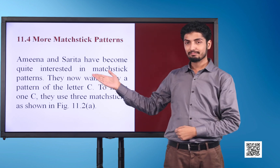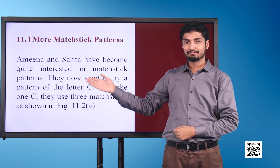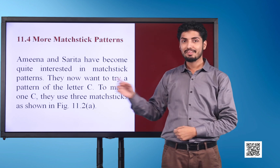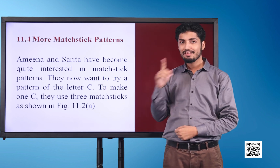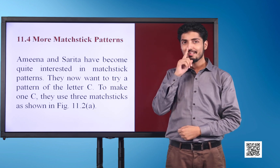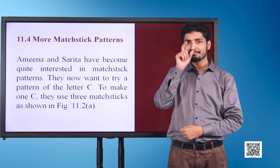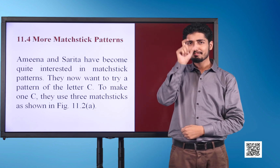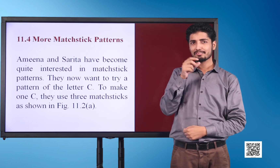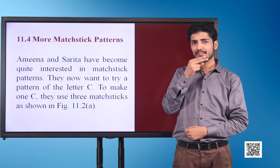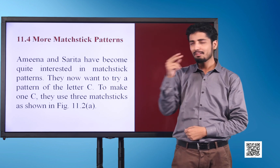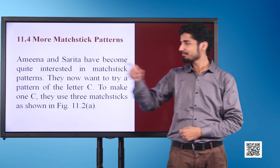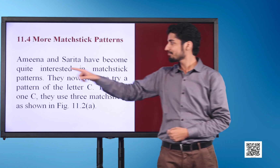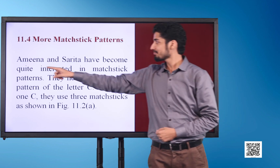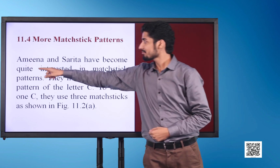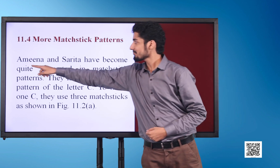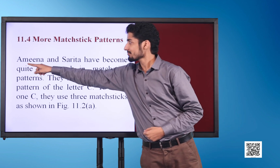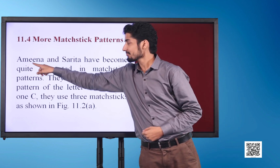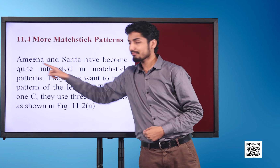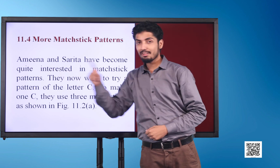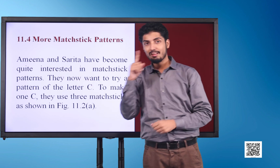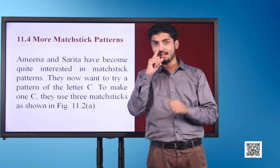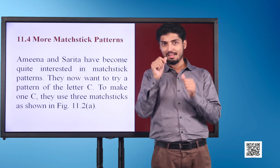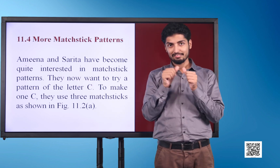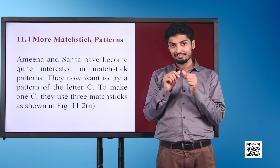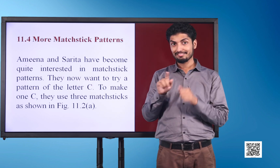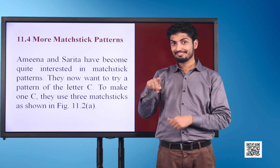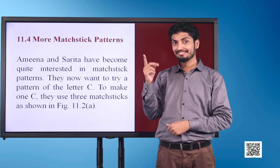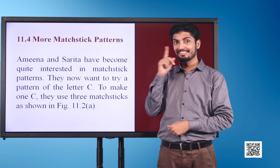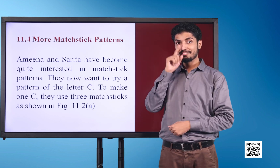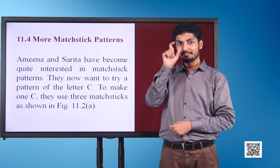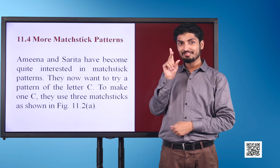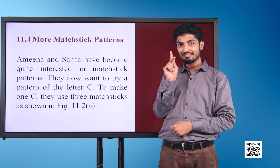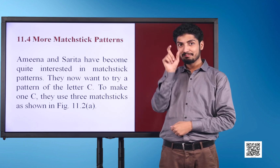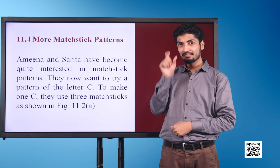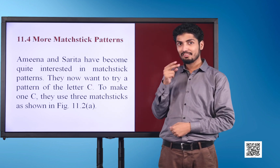Amina and Sarita have become quite interested in matchstick patterns.